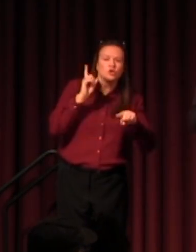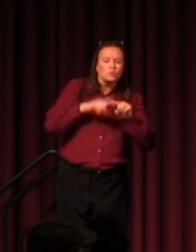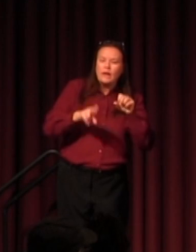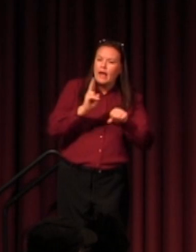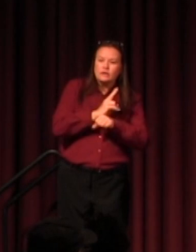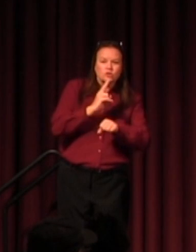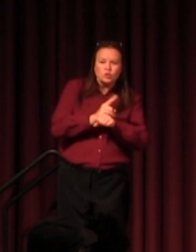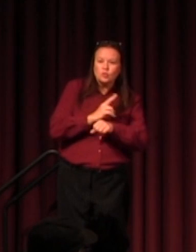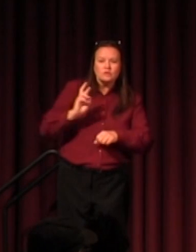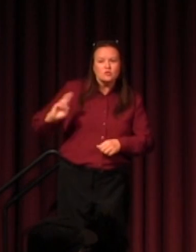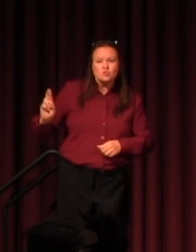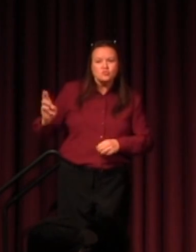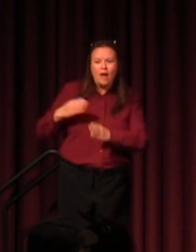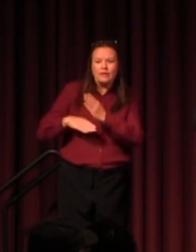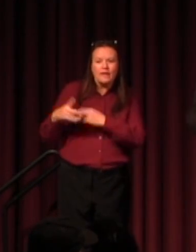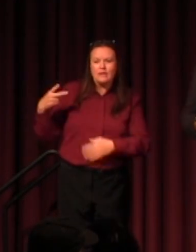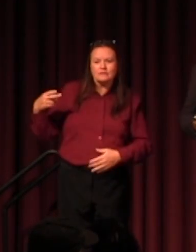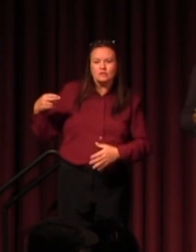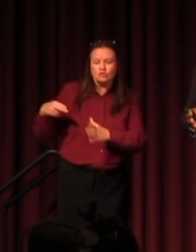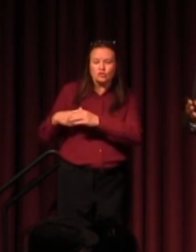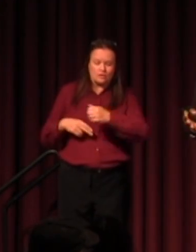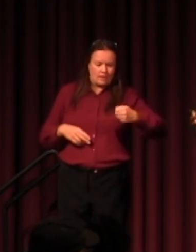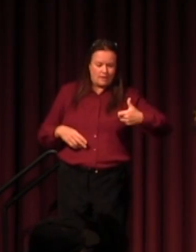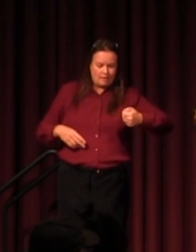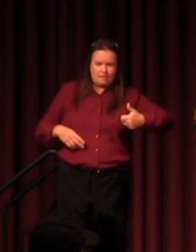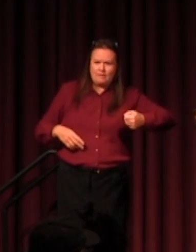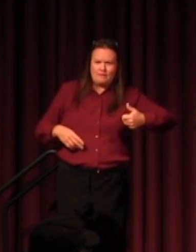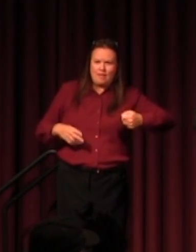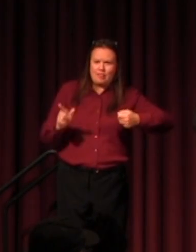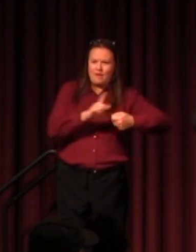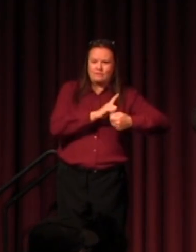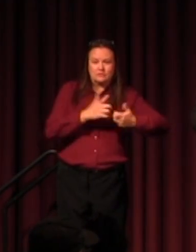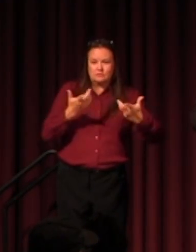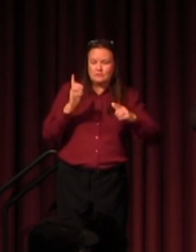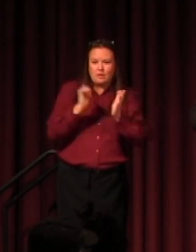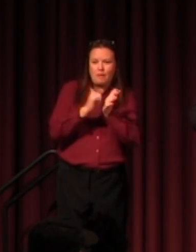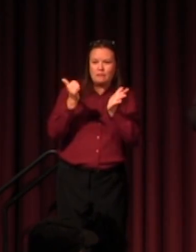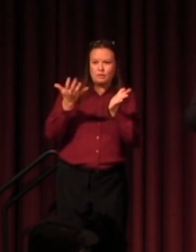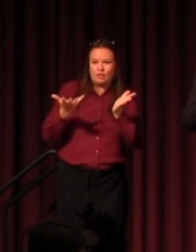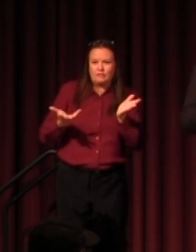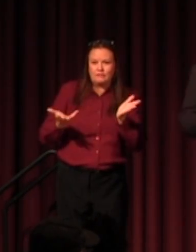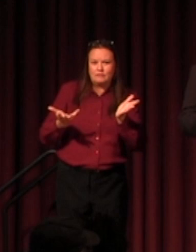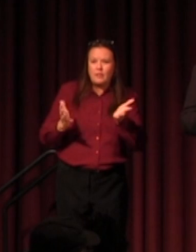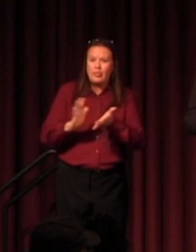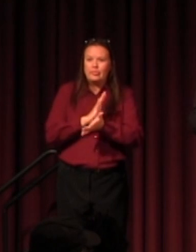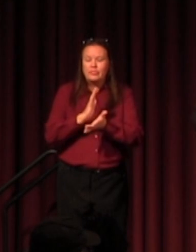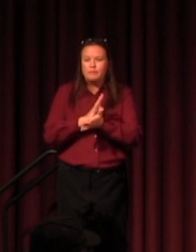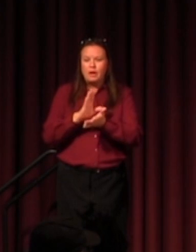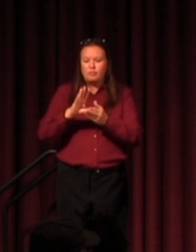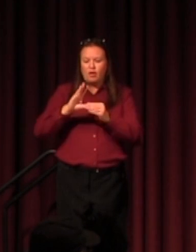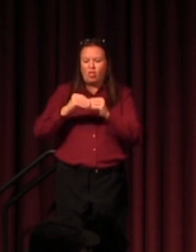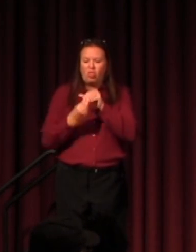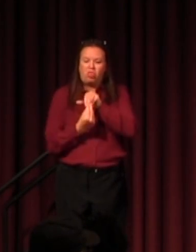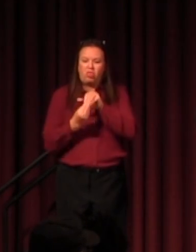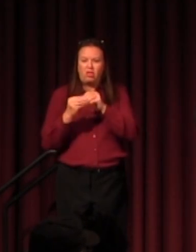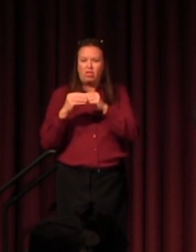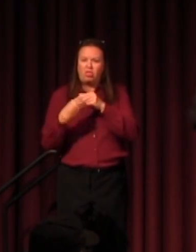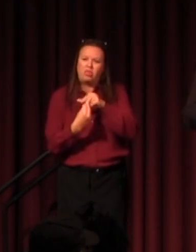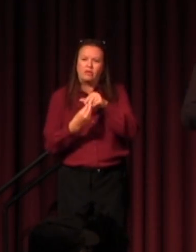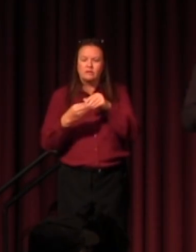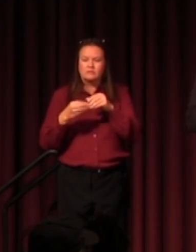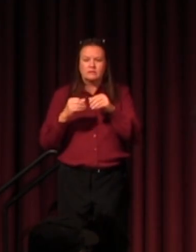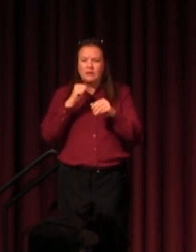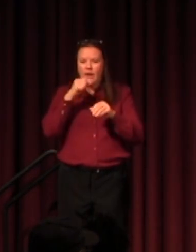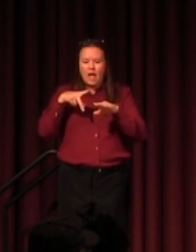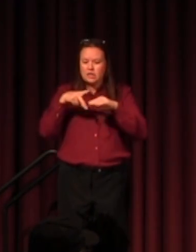using right-hand scissors in your left hand. You can't do it. The paper folds, it doesn't cut. So